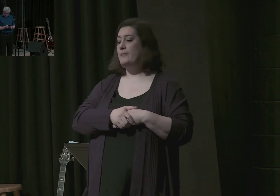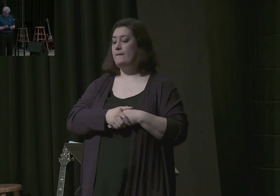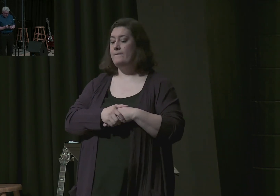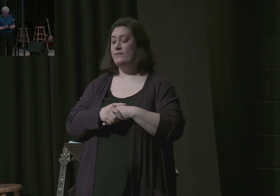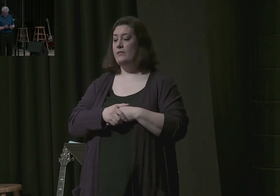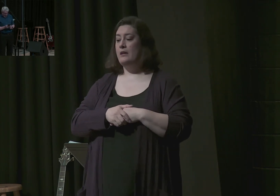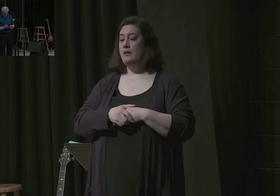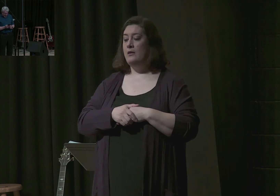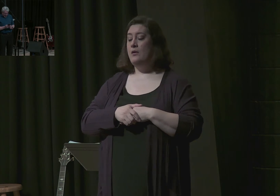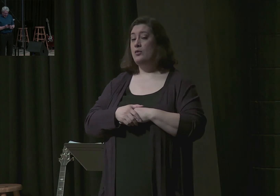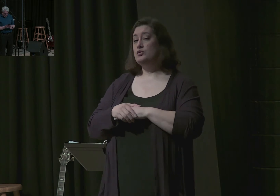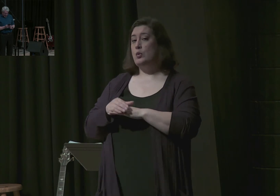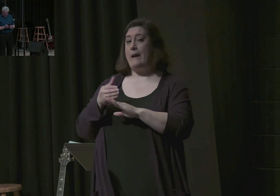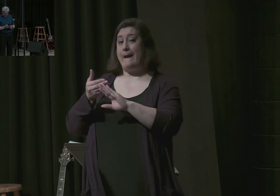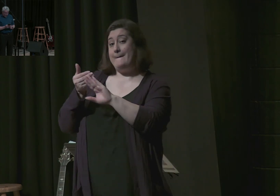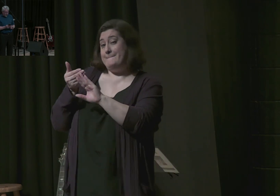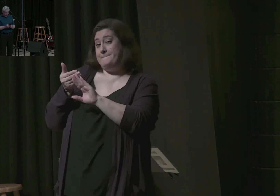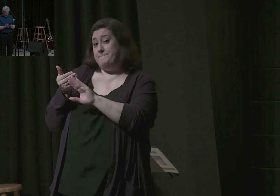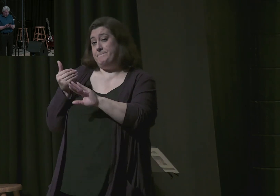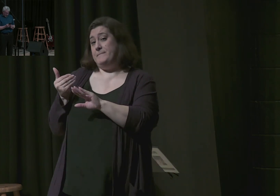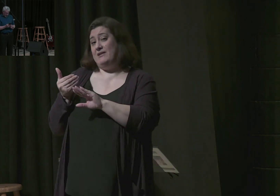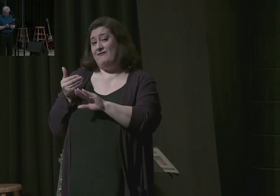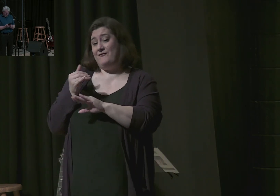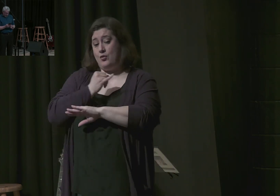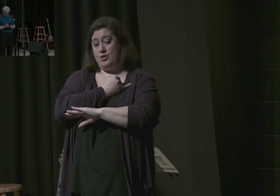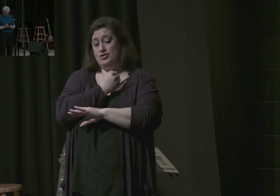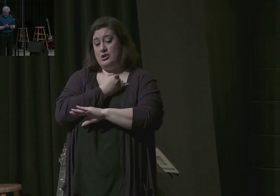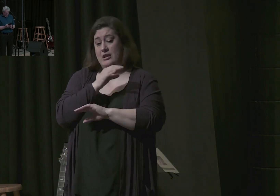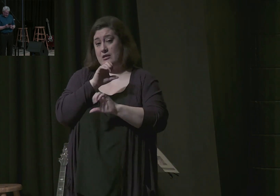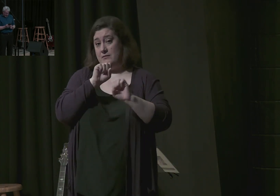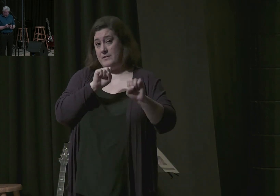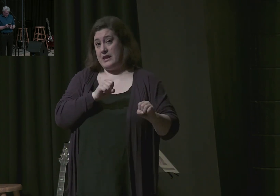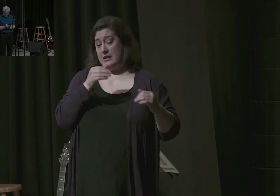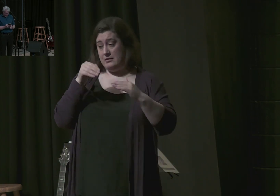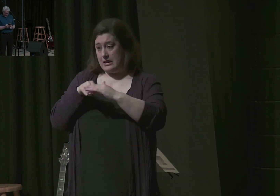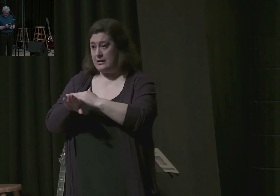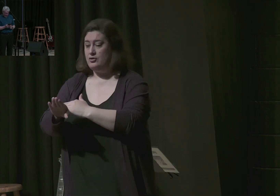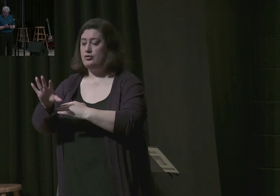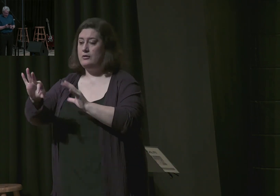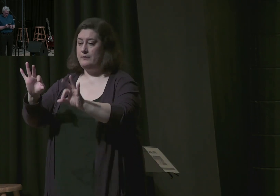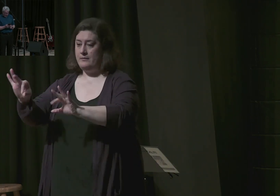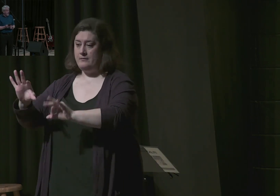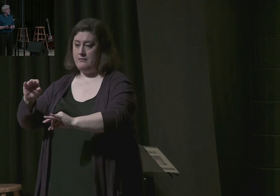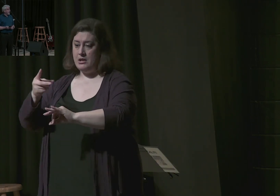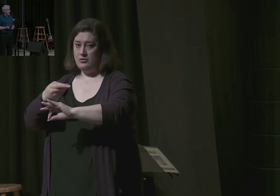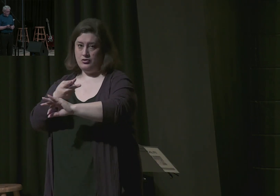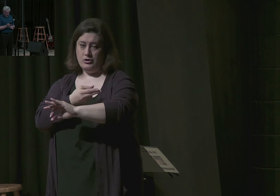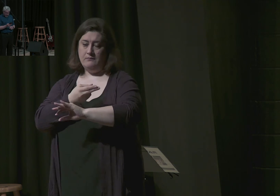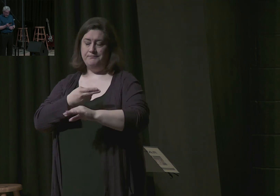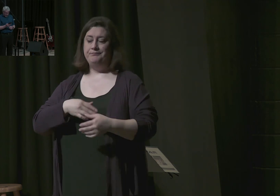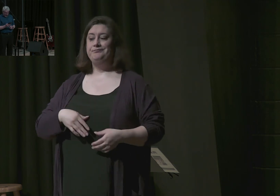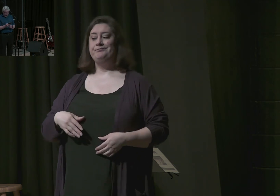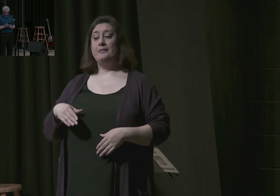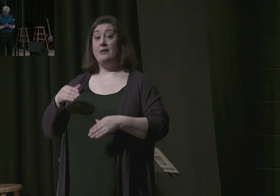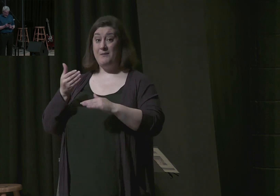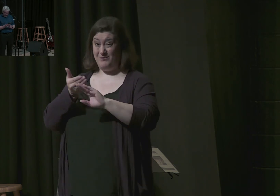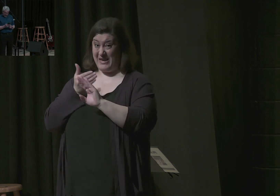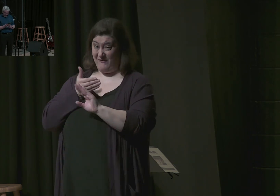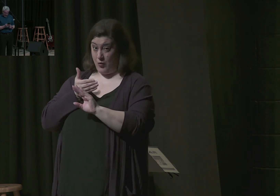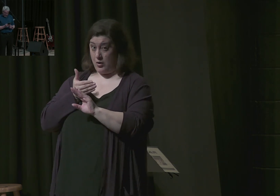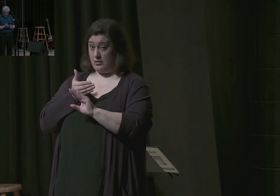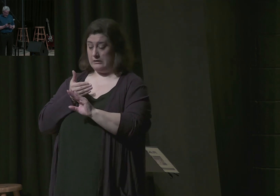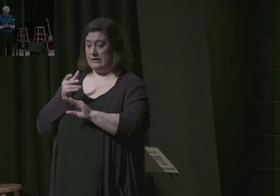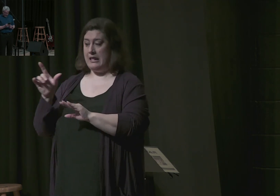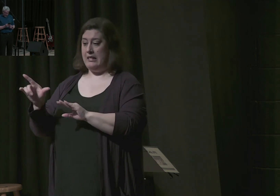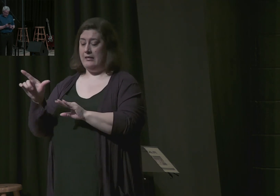Moses writes, "But that day Laban removed the male goats that were striped and spotted, and all the female goats that were speckled and